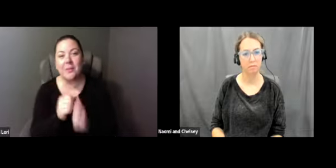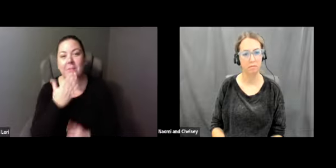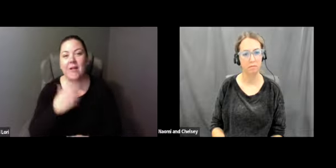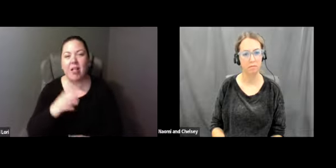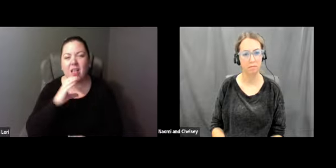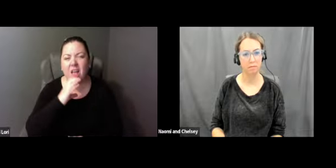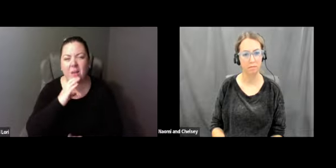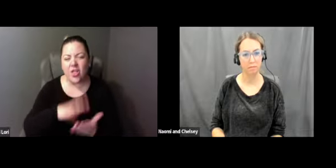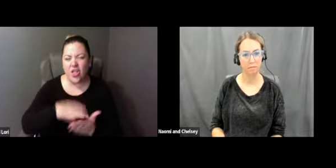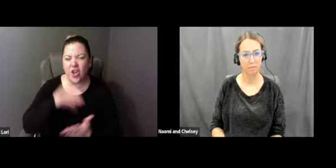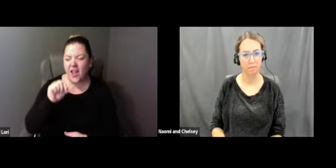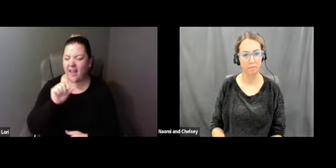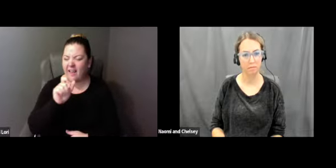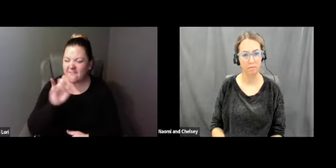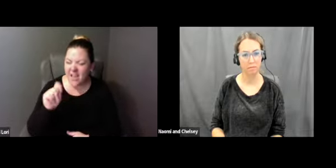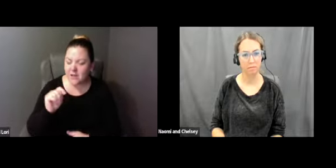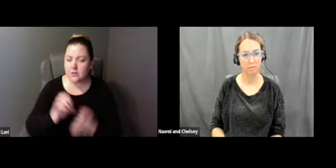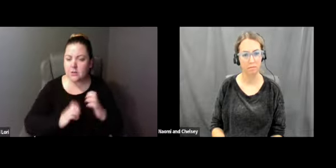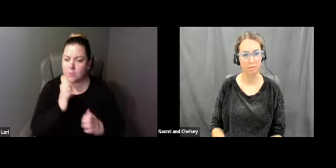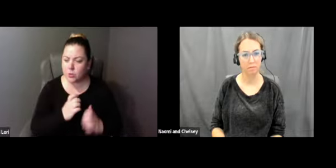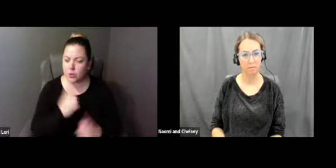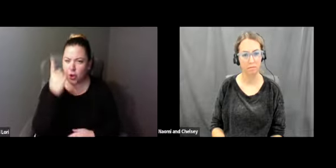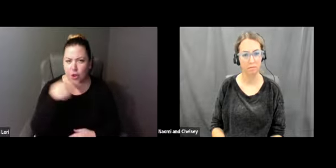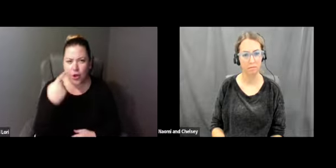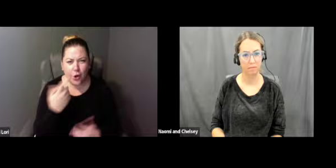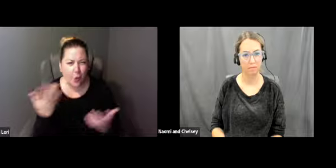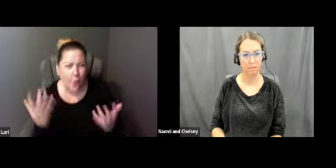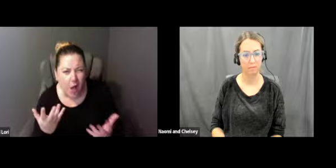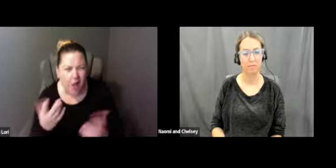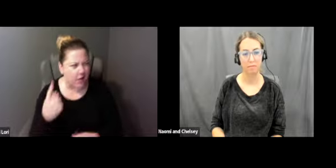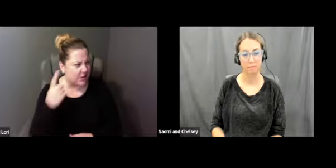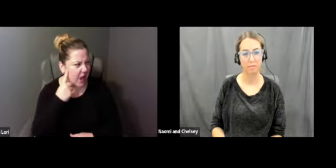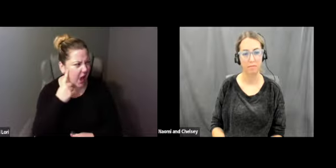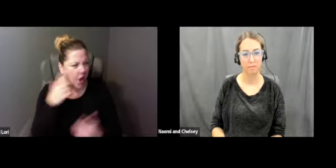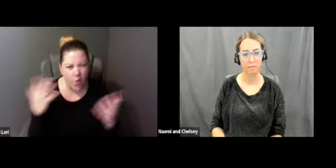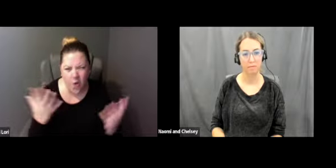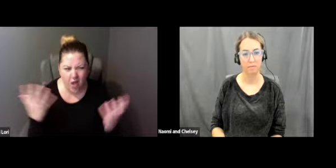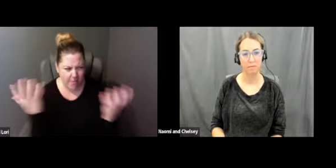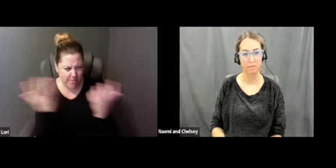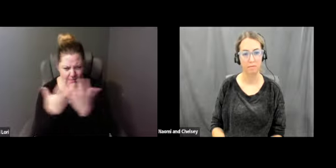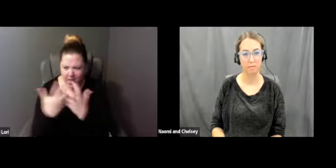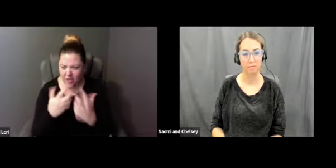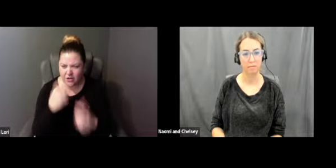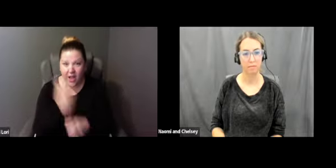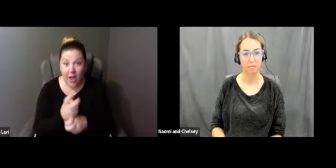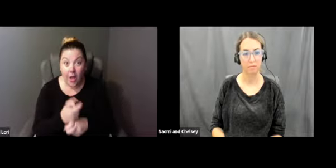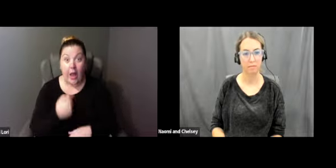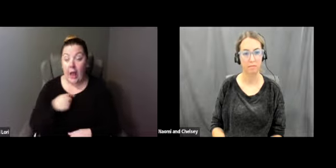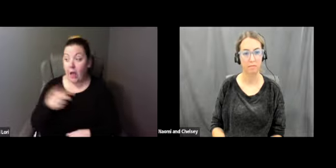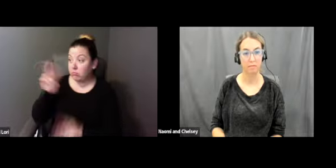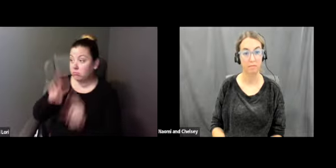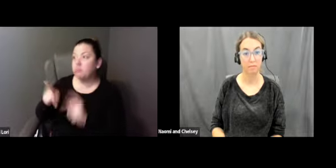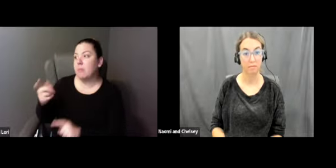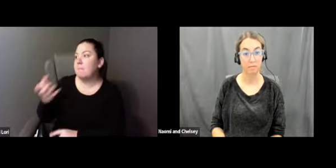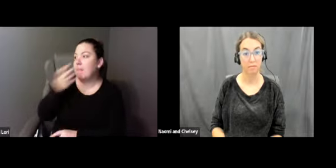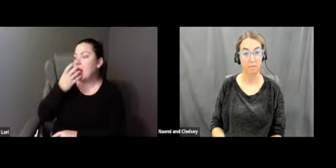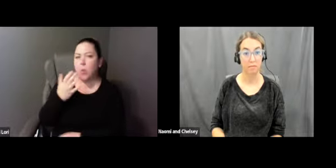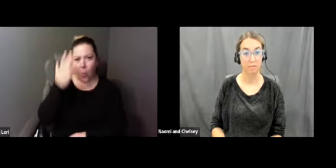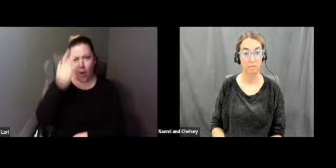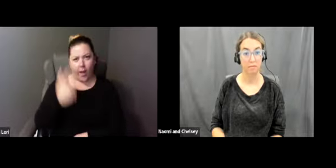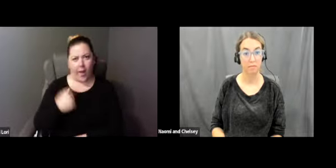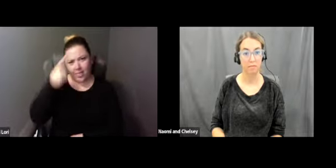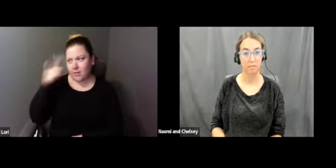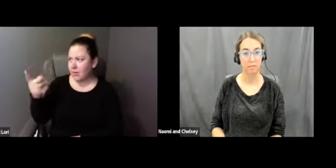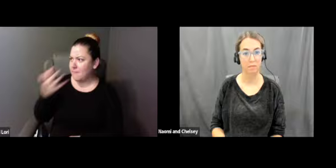and emotions and what it sounds like and what it looks like and what does it mean for me when somebody looks mad, right? And what does it look for a deaf person to